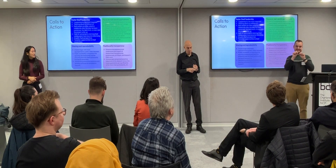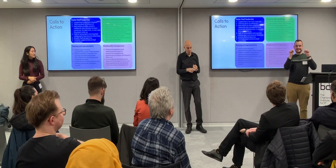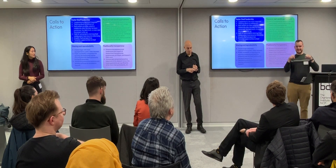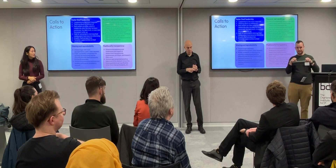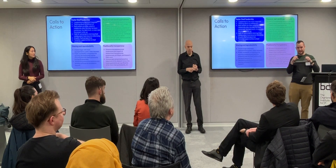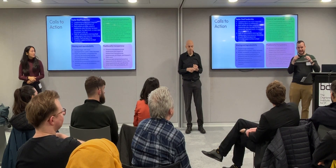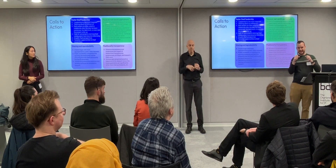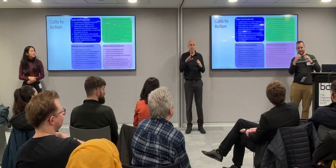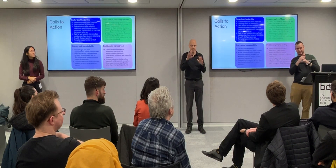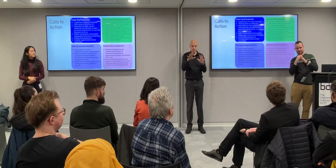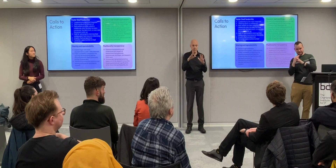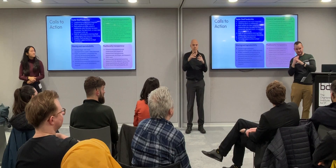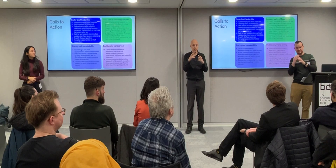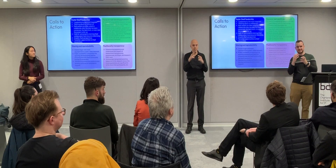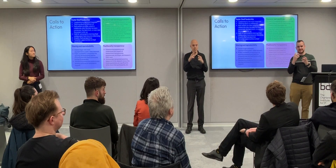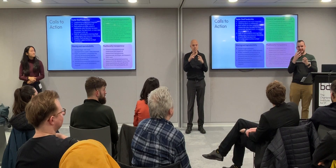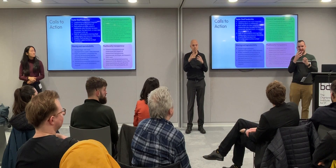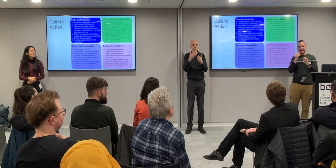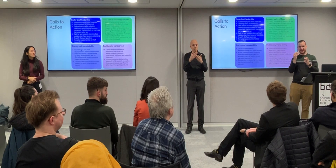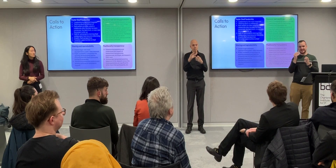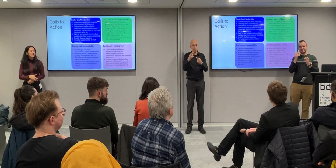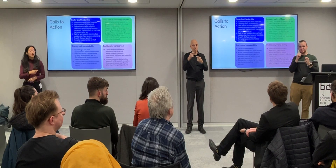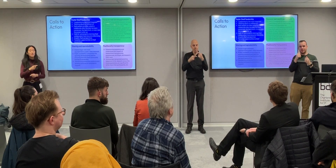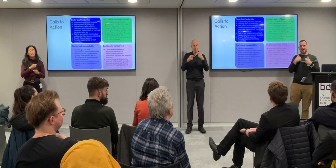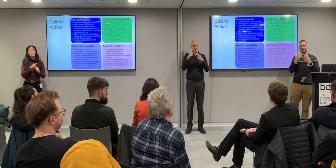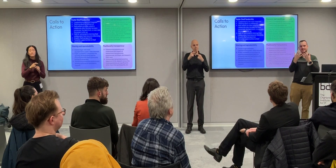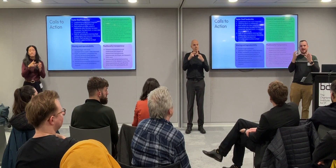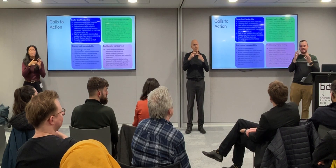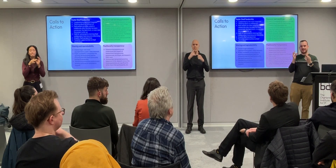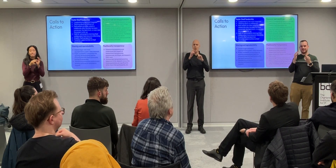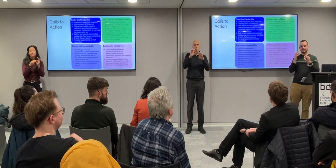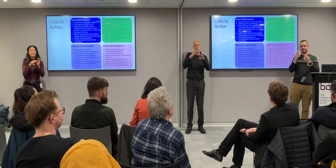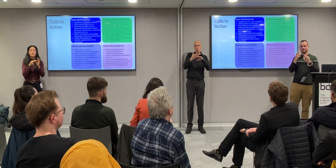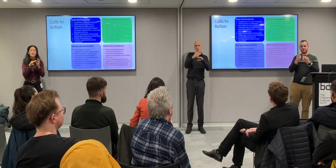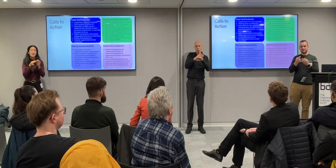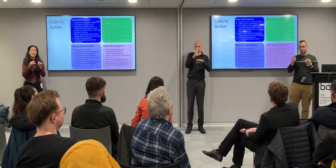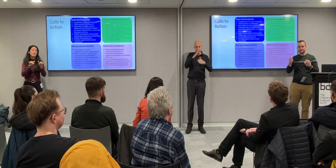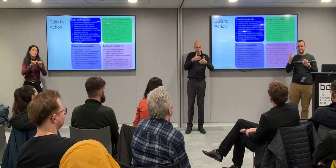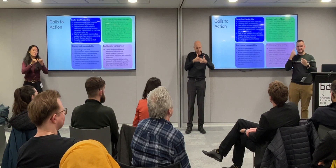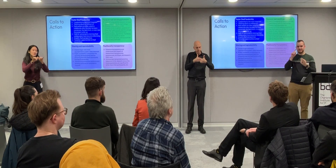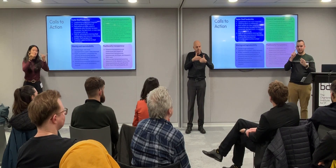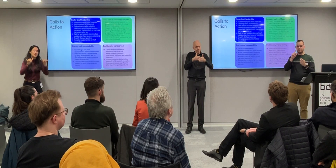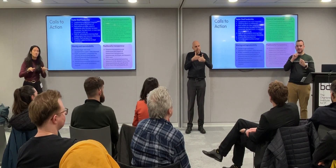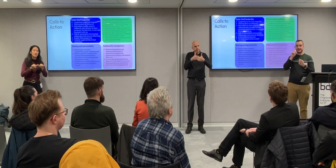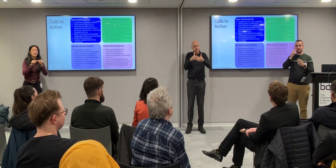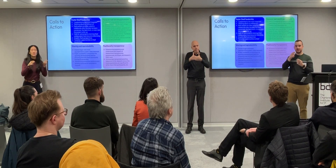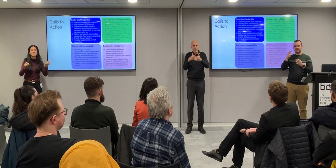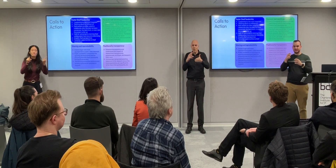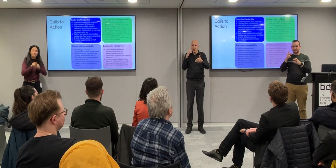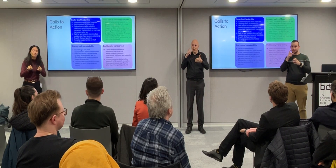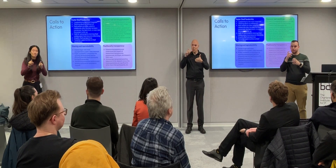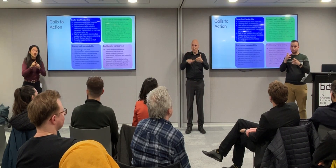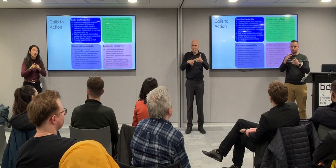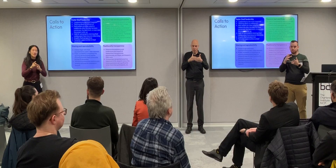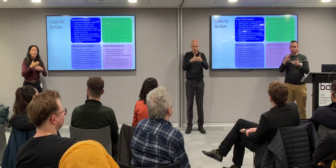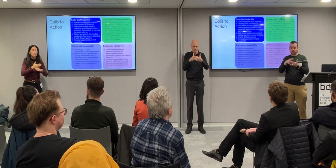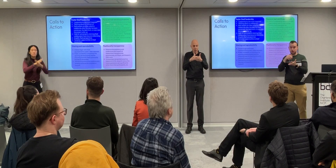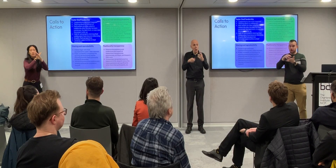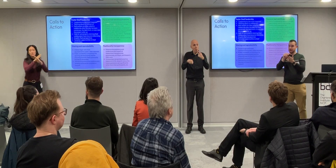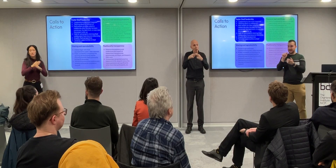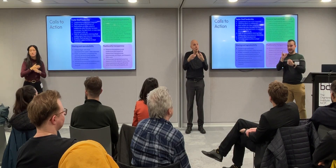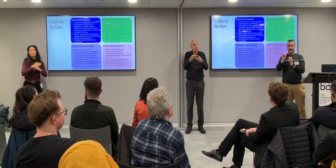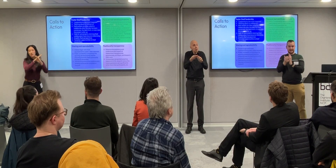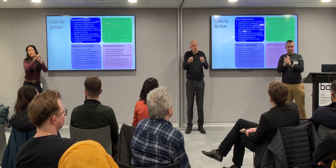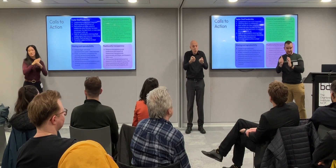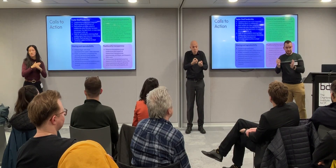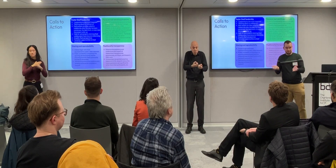It goes back to the systemic barriers and not having a lot of resources available for deaf and hard of hearing